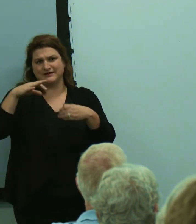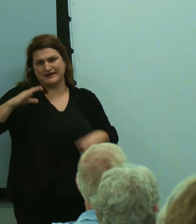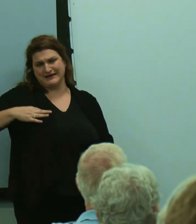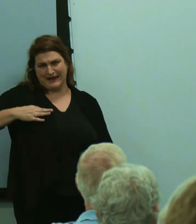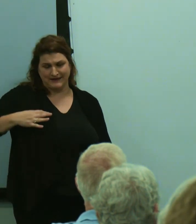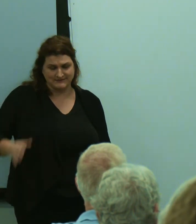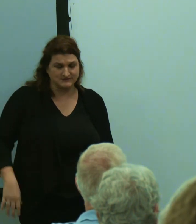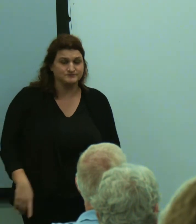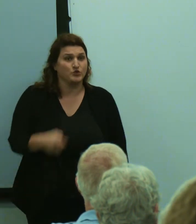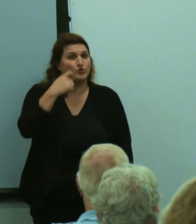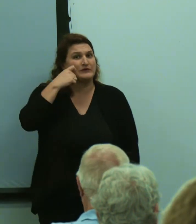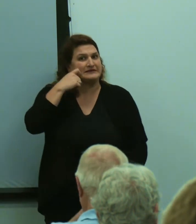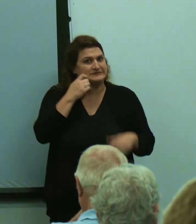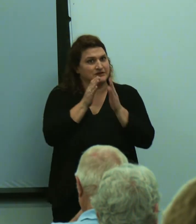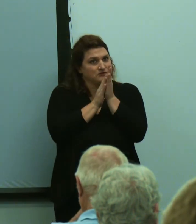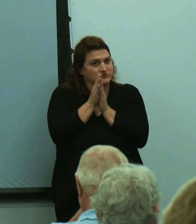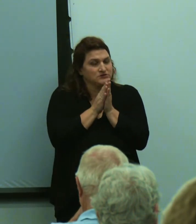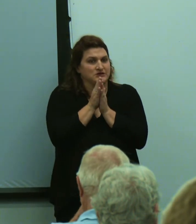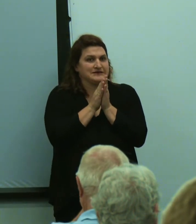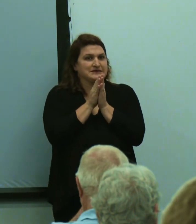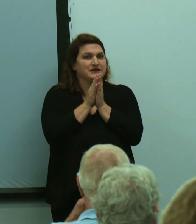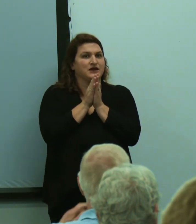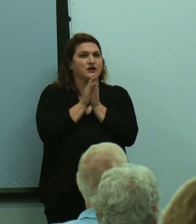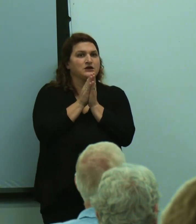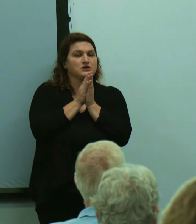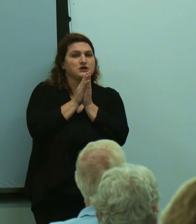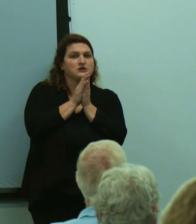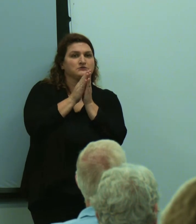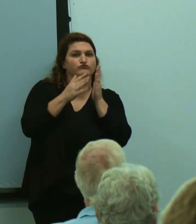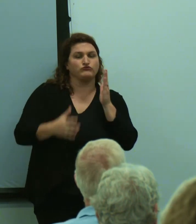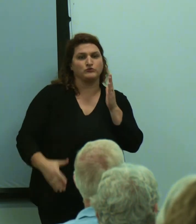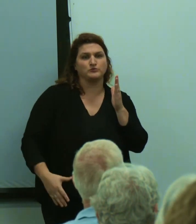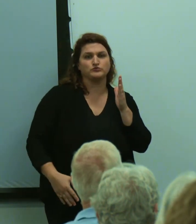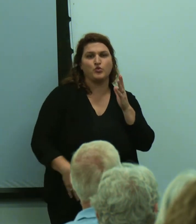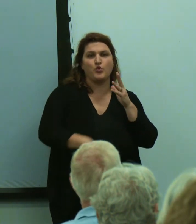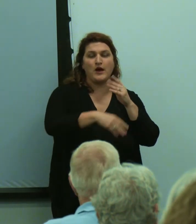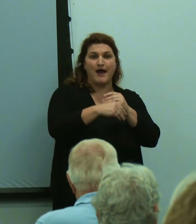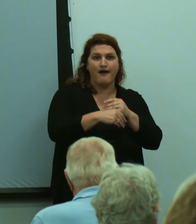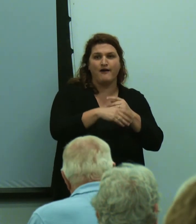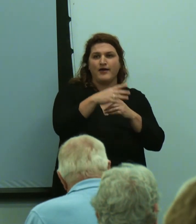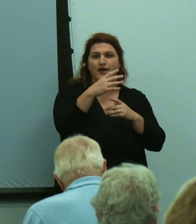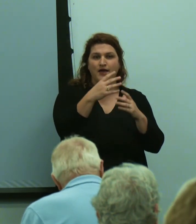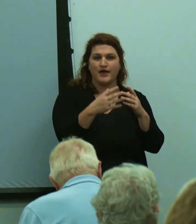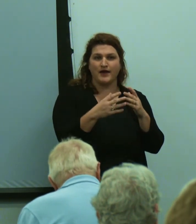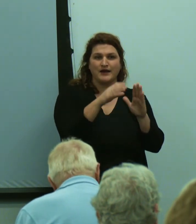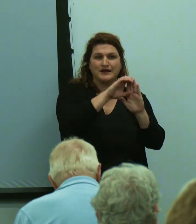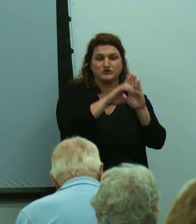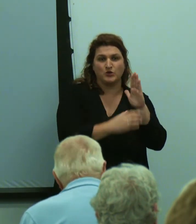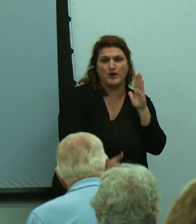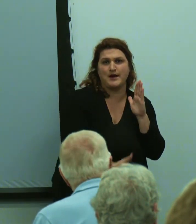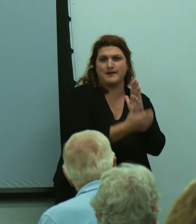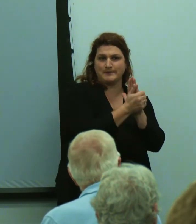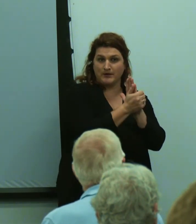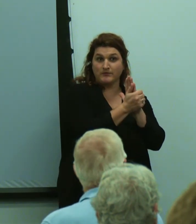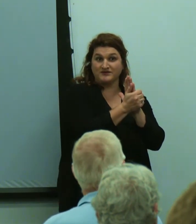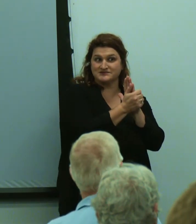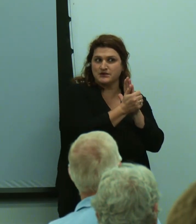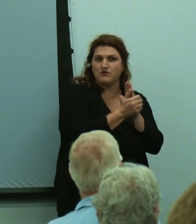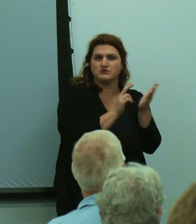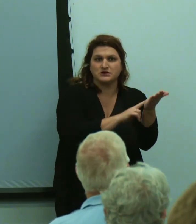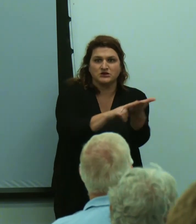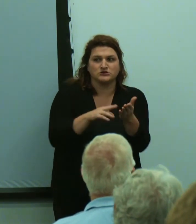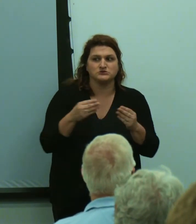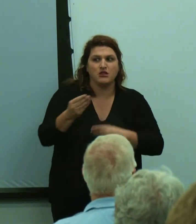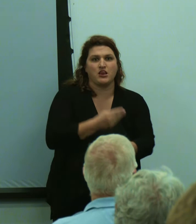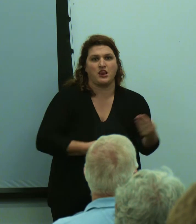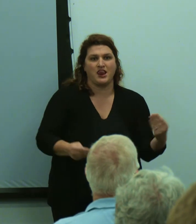effort to place a constitutional amendment on the ballot. Petitions were circulated, but then a deal was cut. And some of the